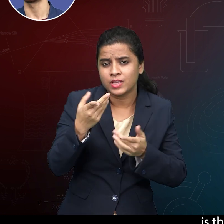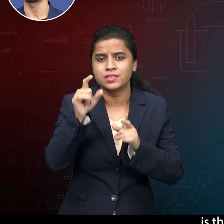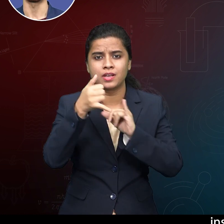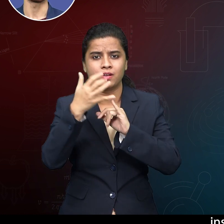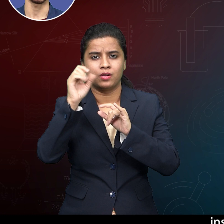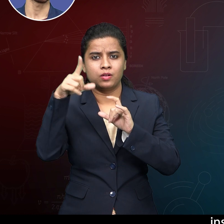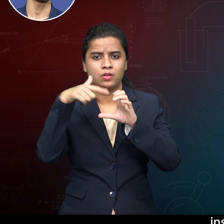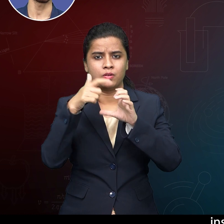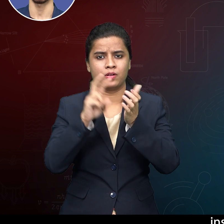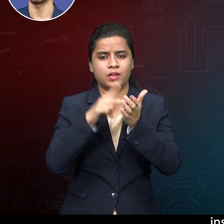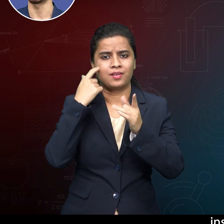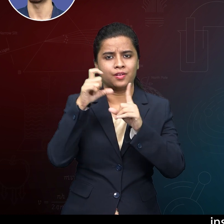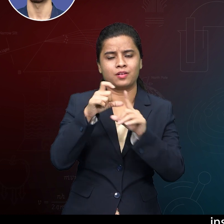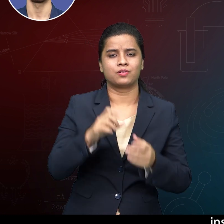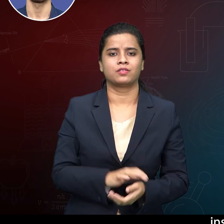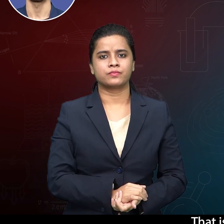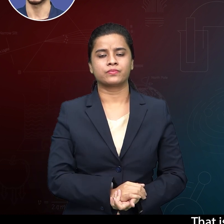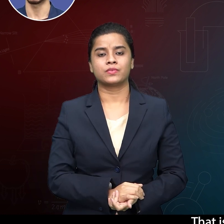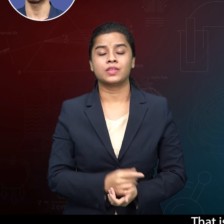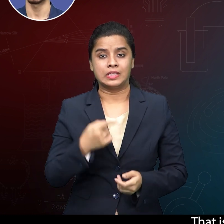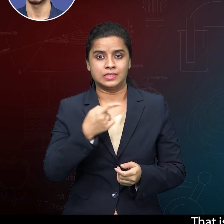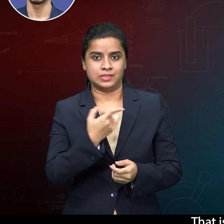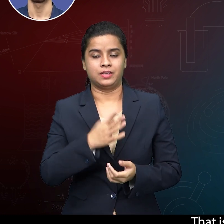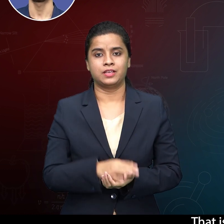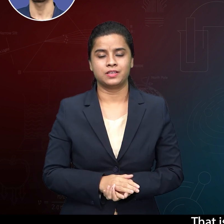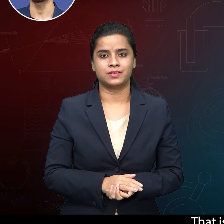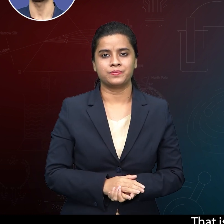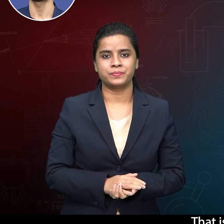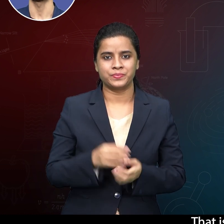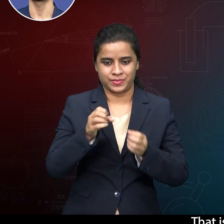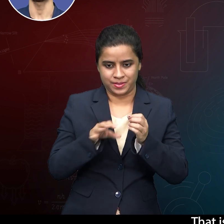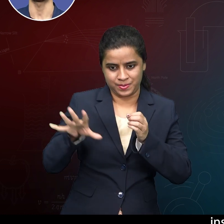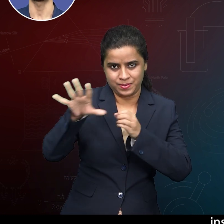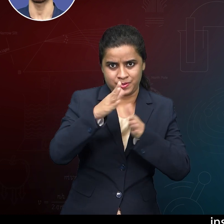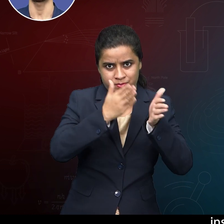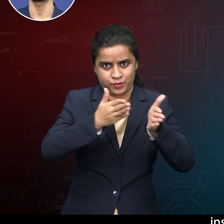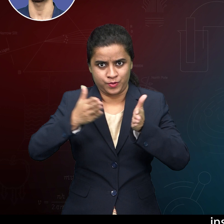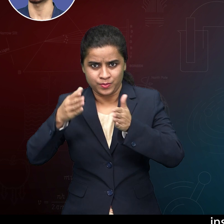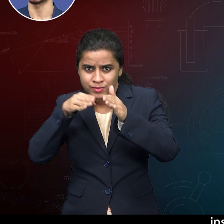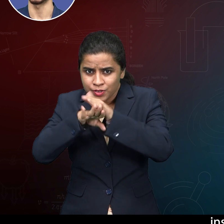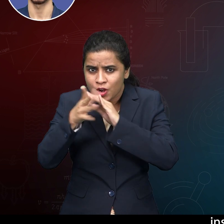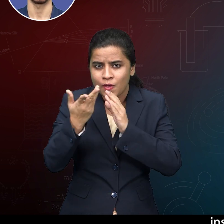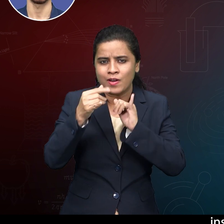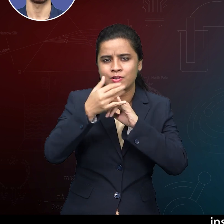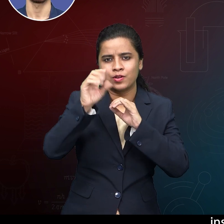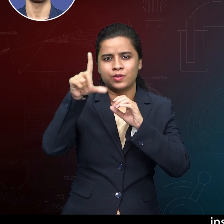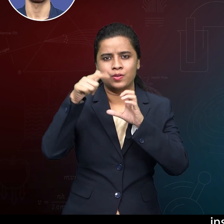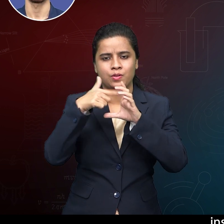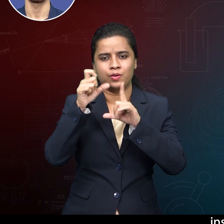points inside the solenoid. That is, the field is uniform inside the solenoid.